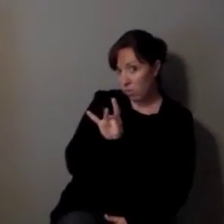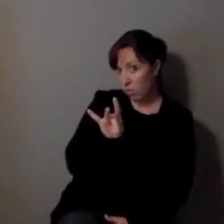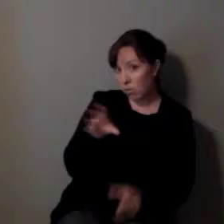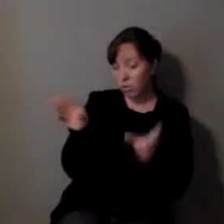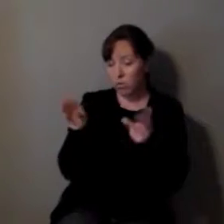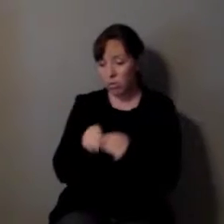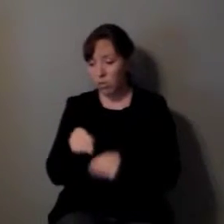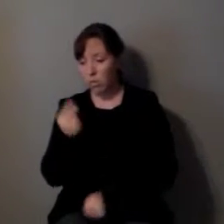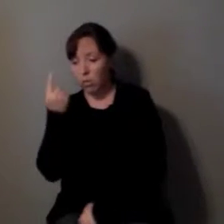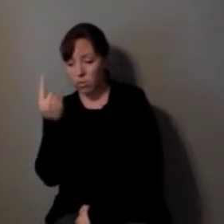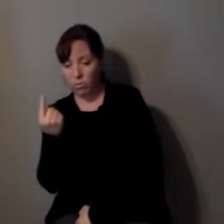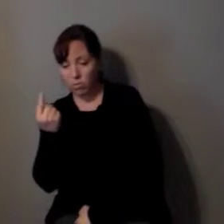is equal to 9.